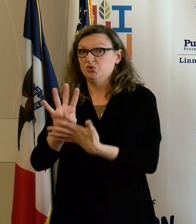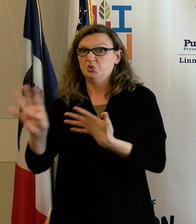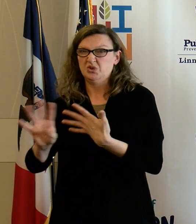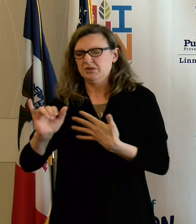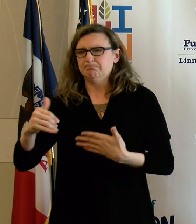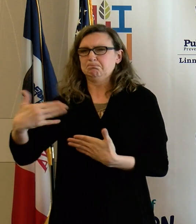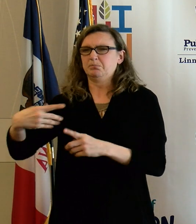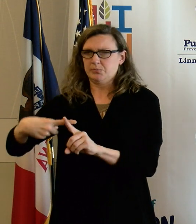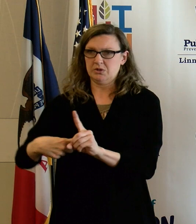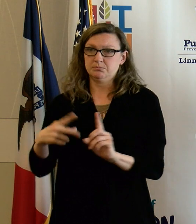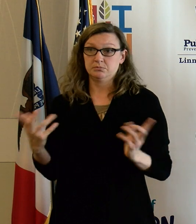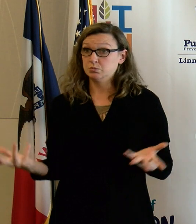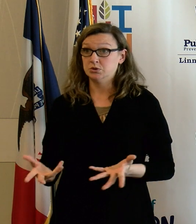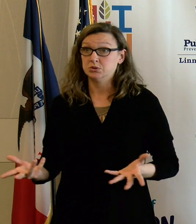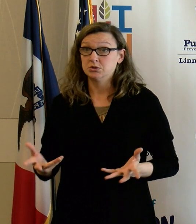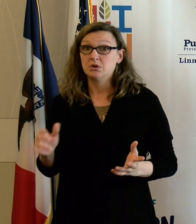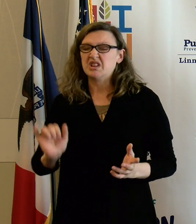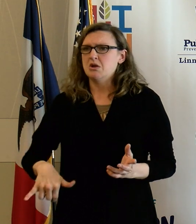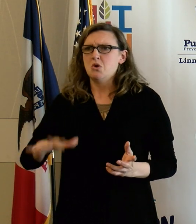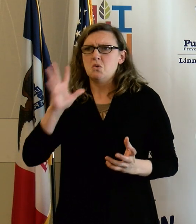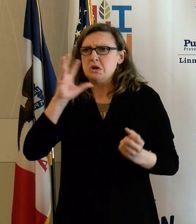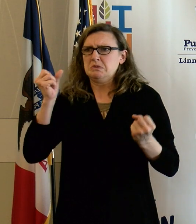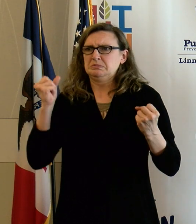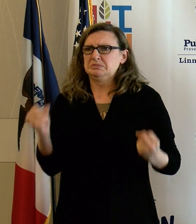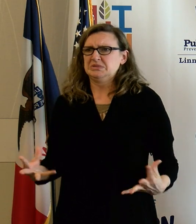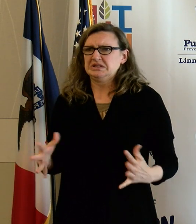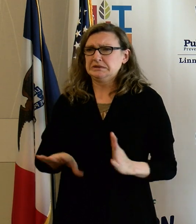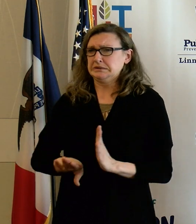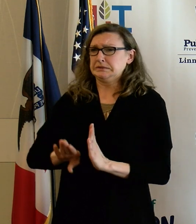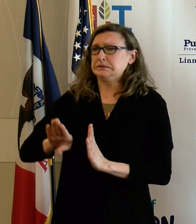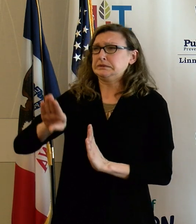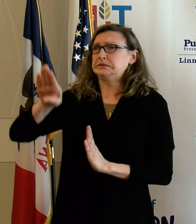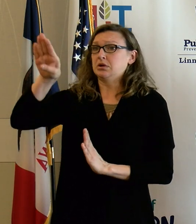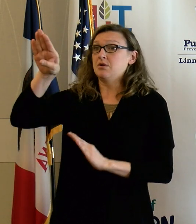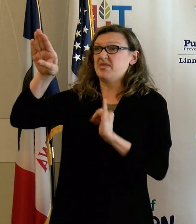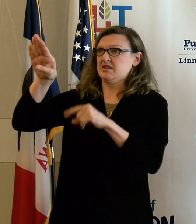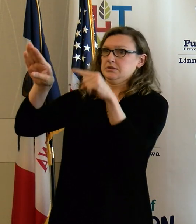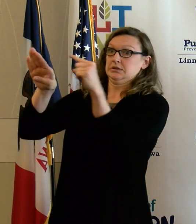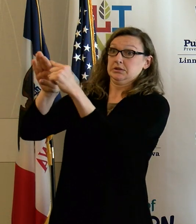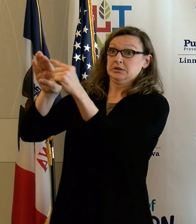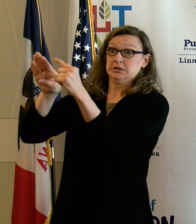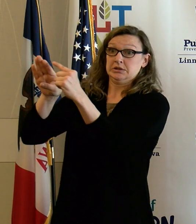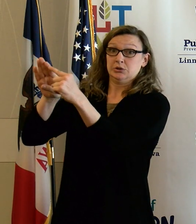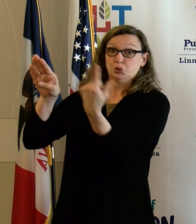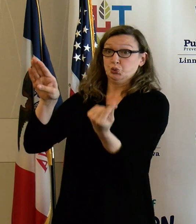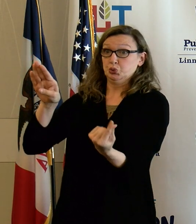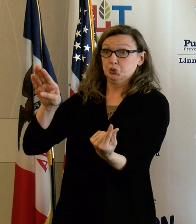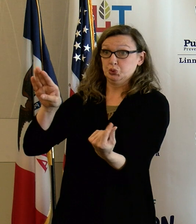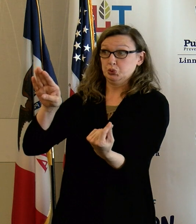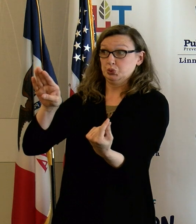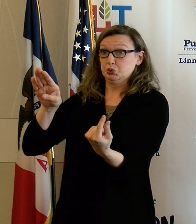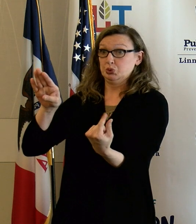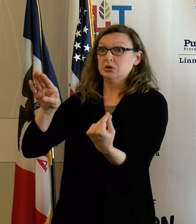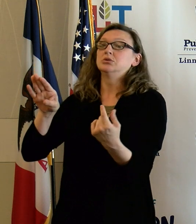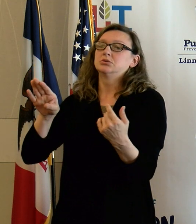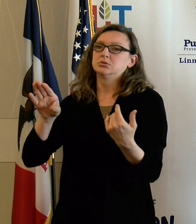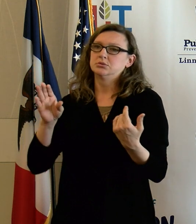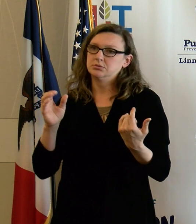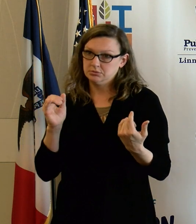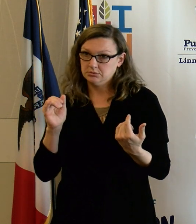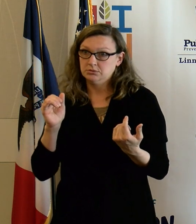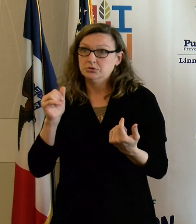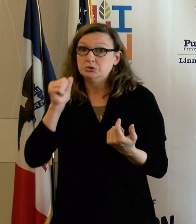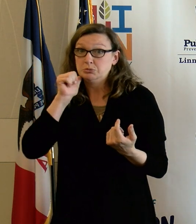peak is, and this is a critical thing, is what we do right now over the next 10 to 14 days is